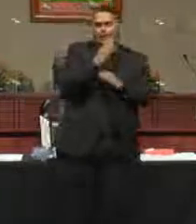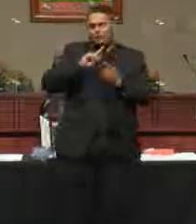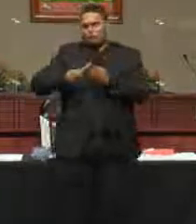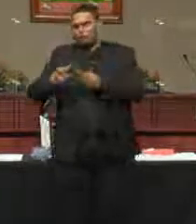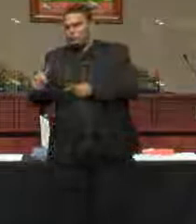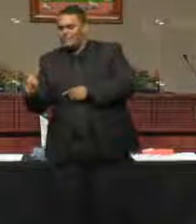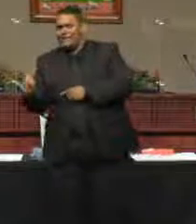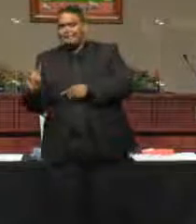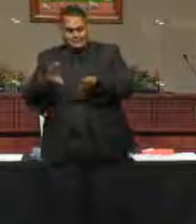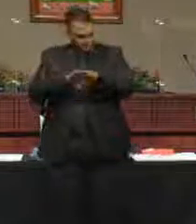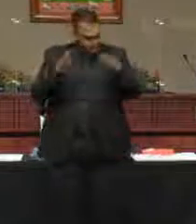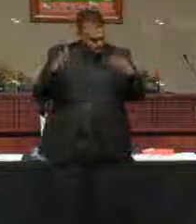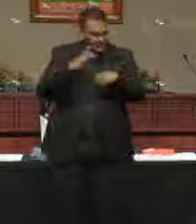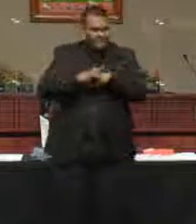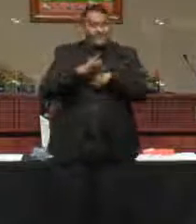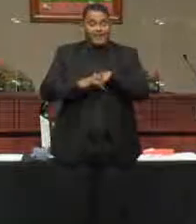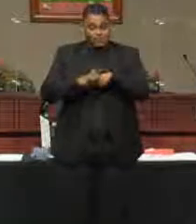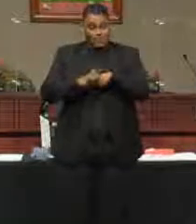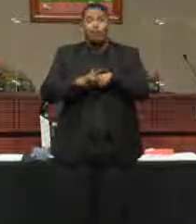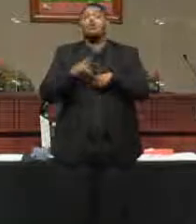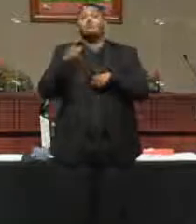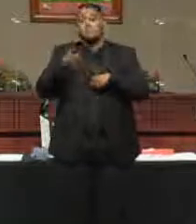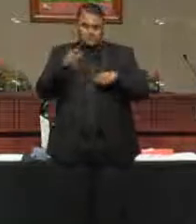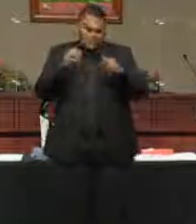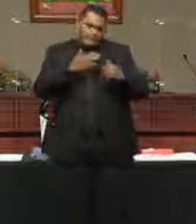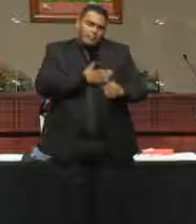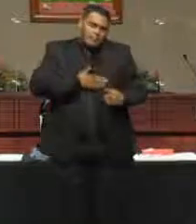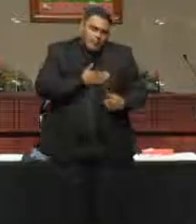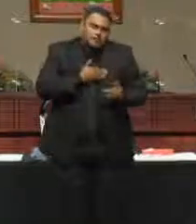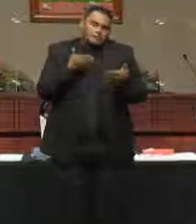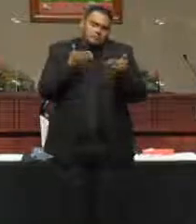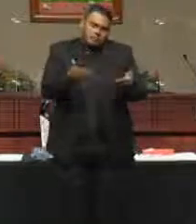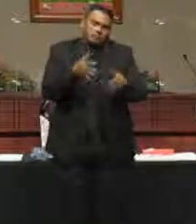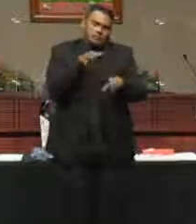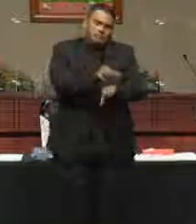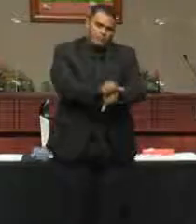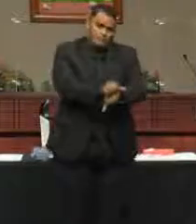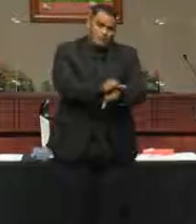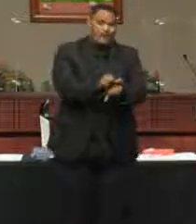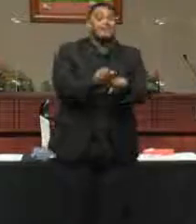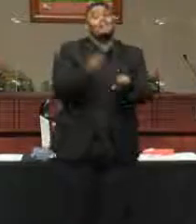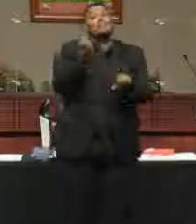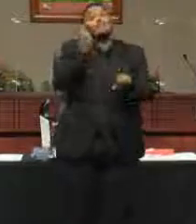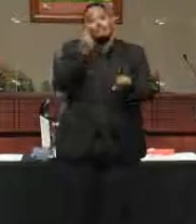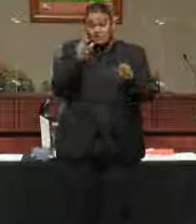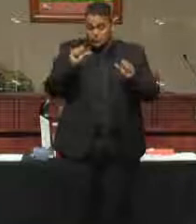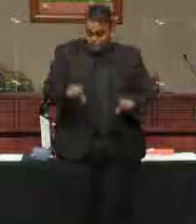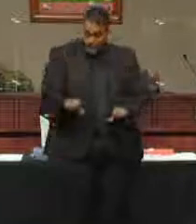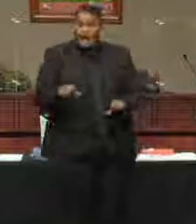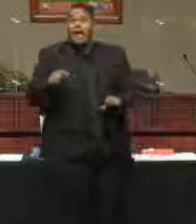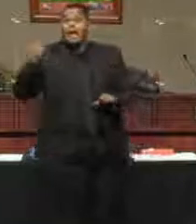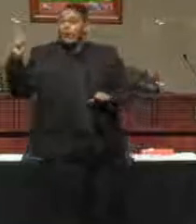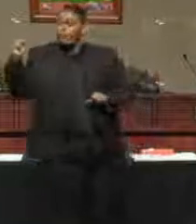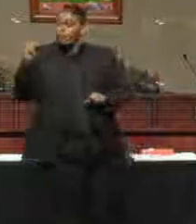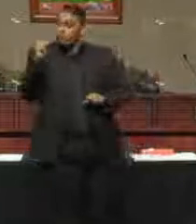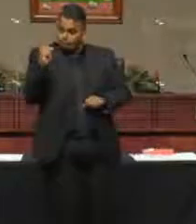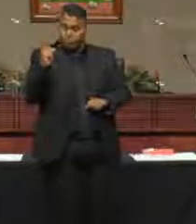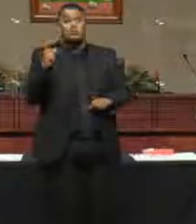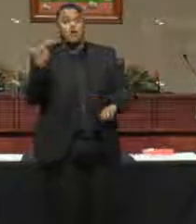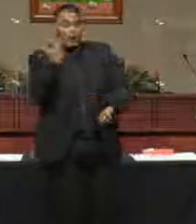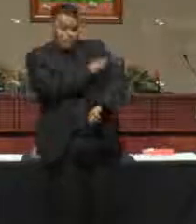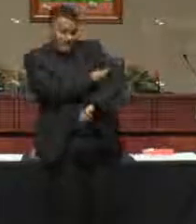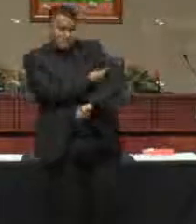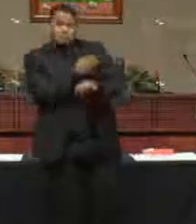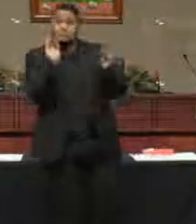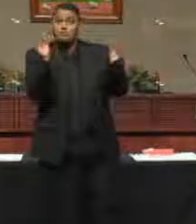of 9 a.m. to 5 p.m. However, there are limited walk-ups available between the hours of 5 p.m. and